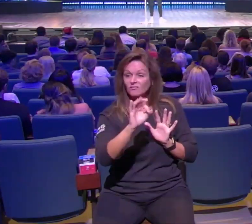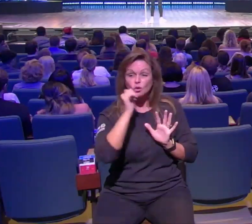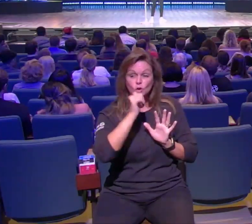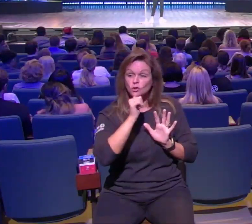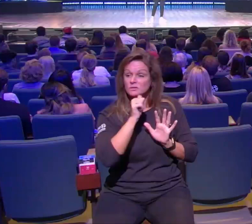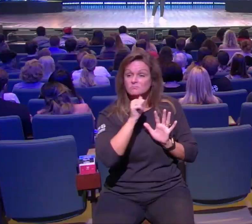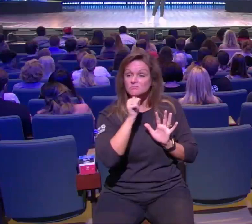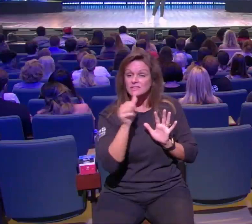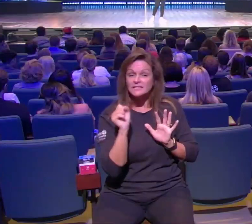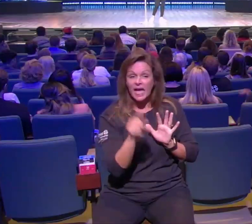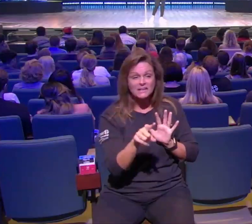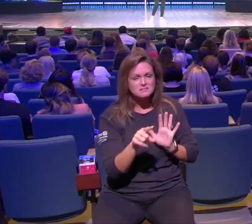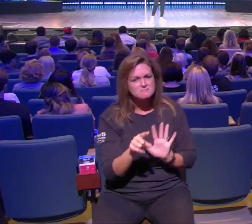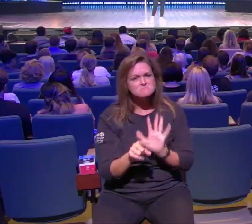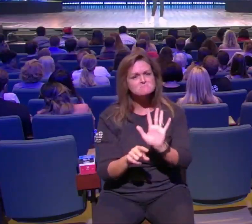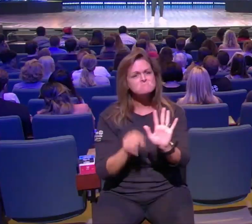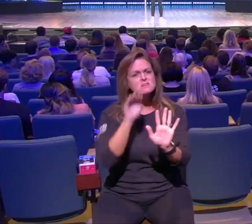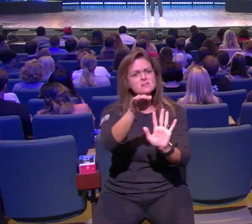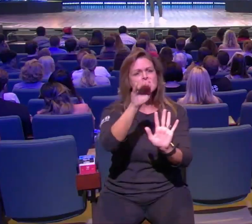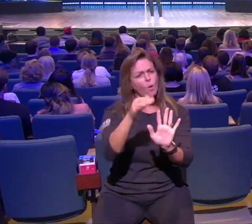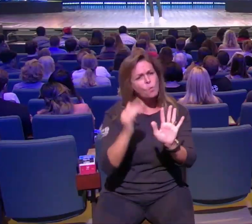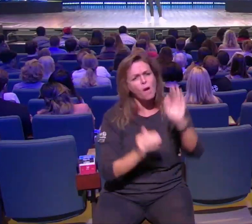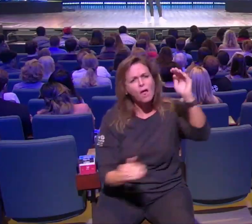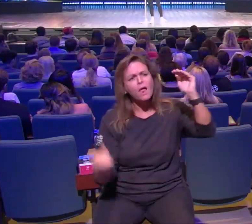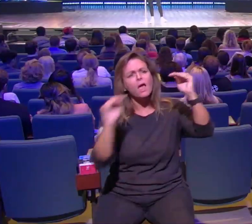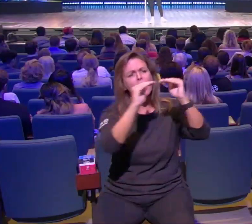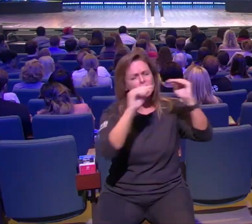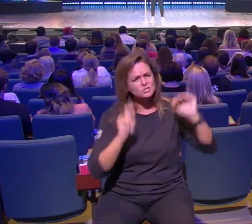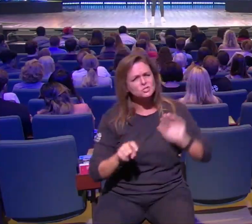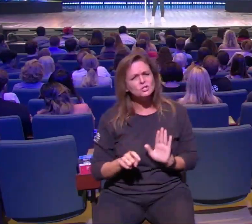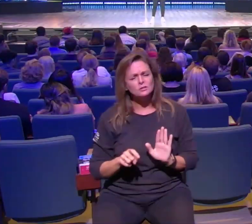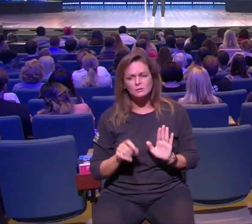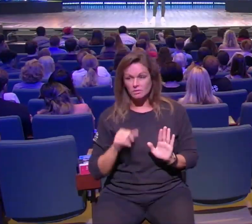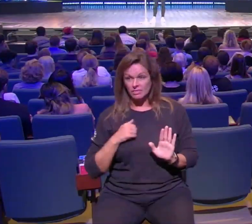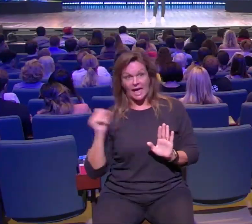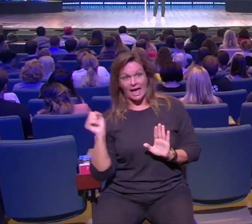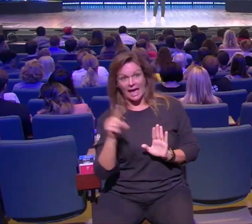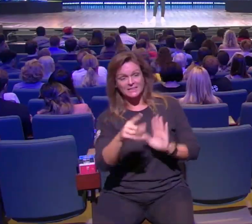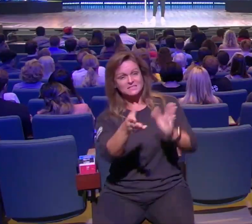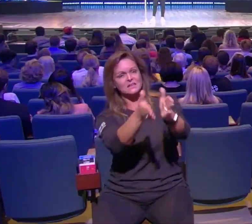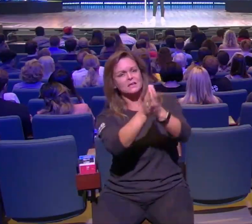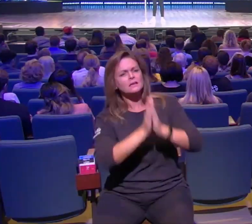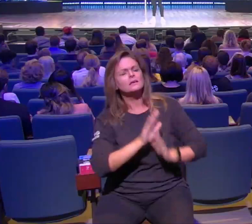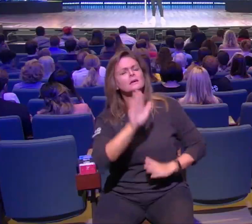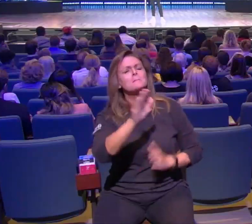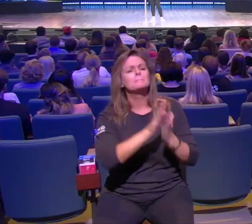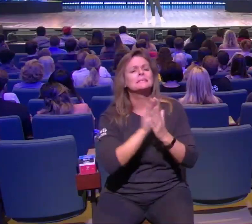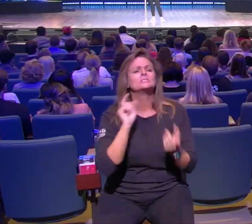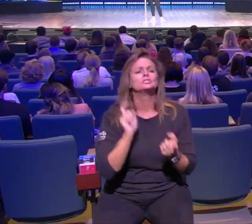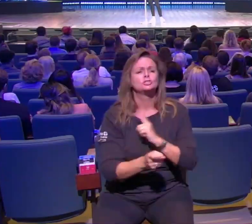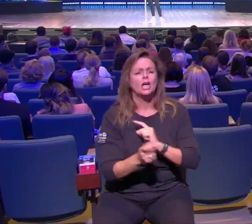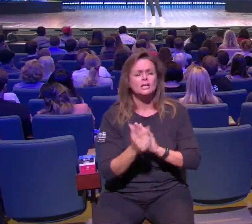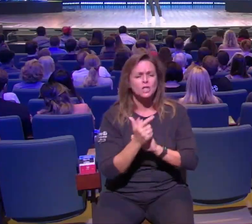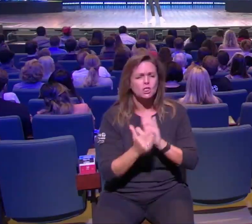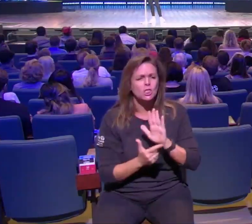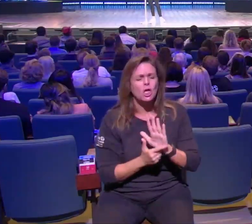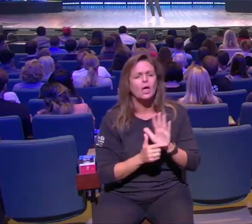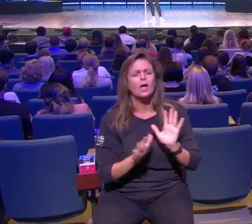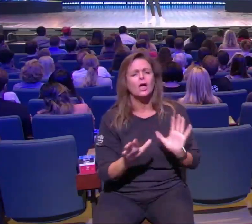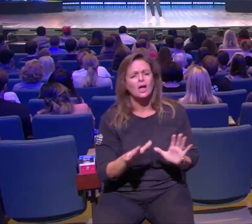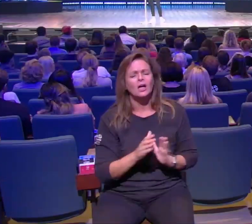believe that he could reveal a certain aspect of his character that they would have